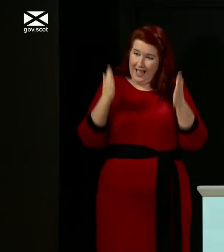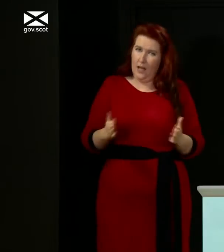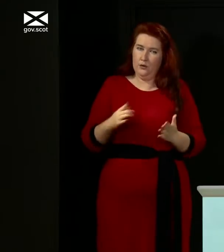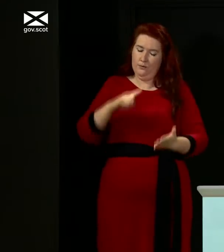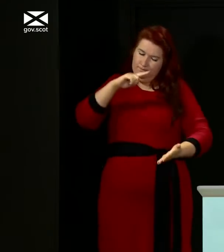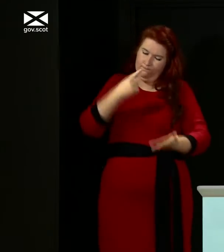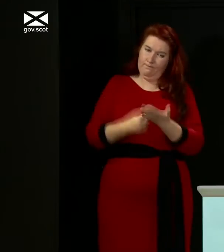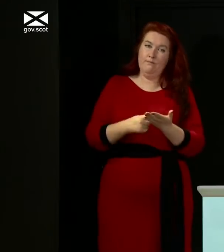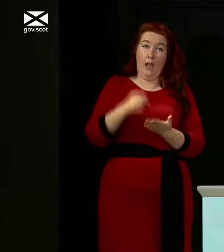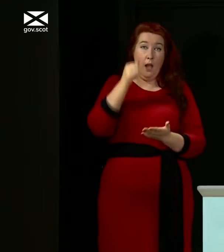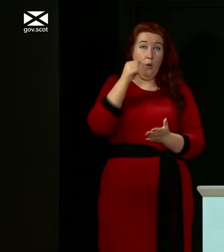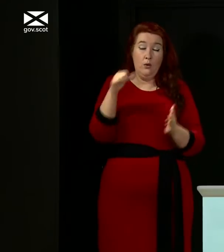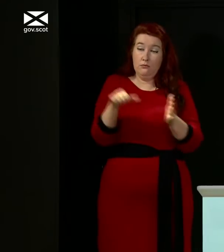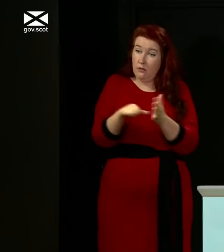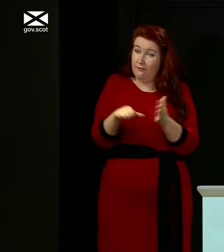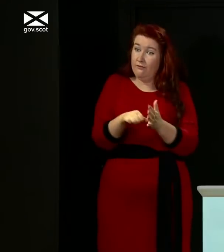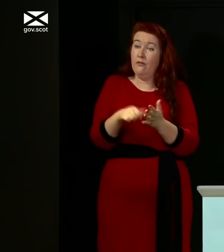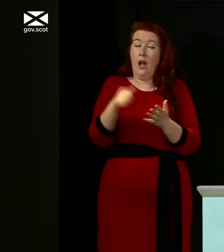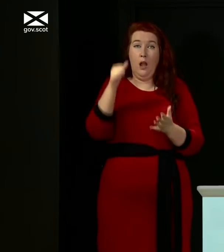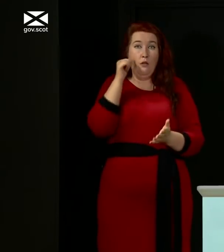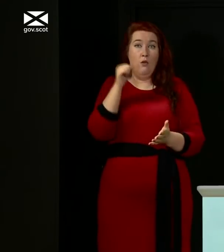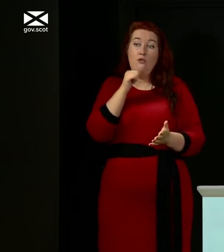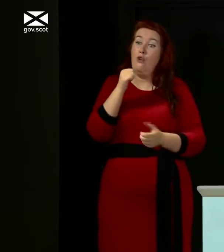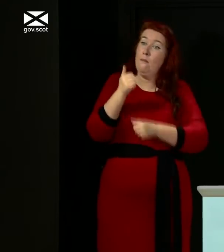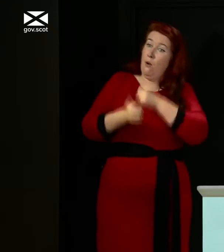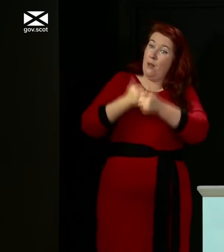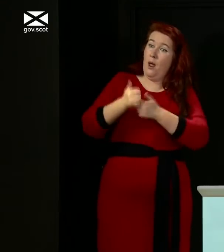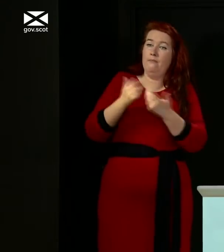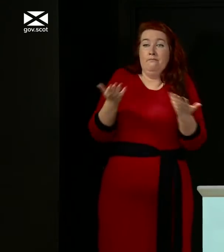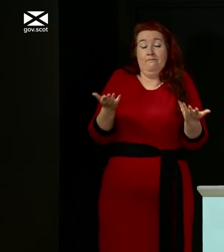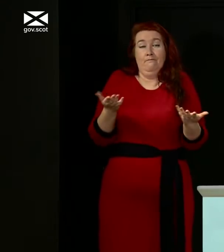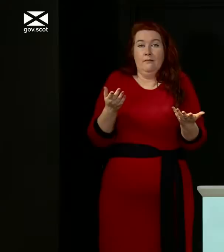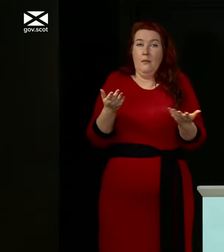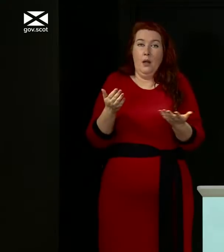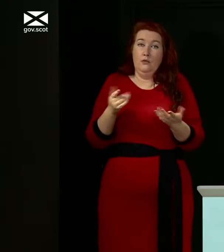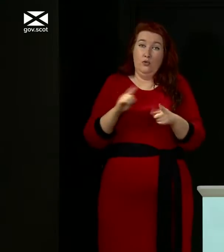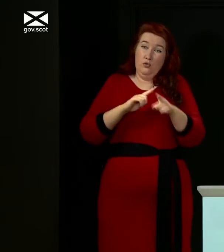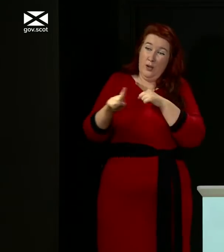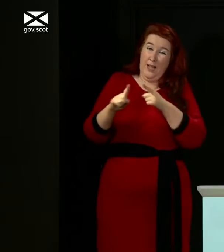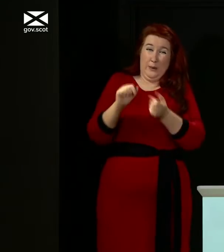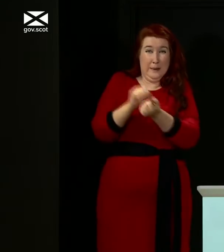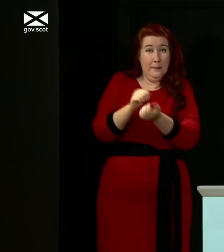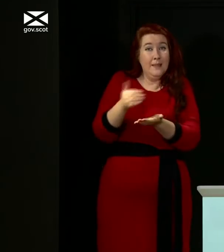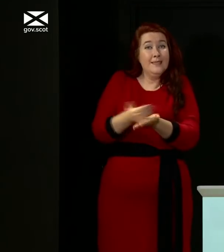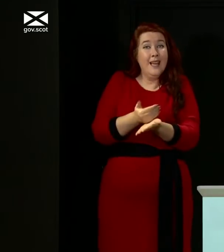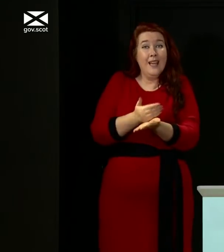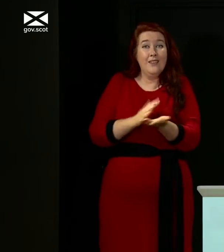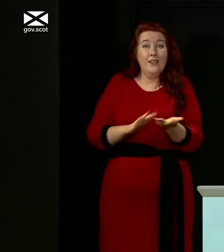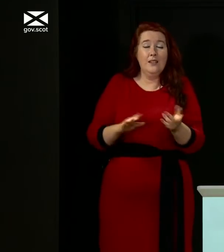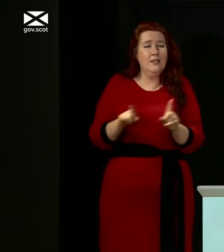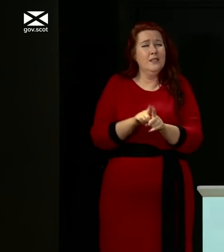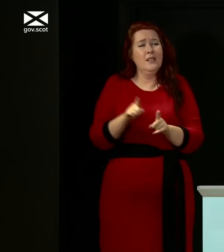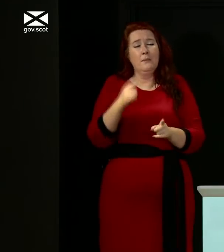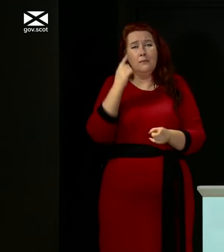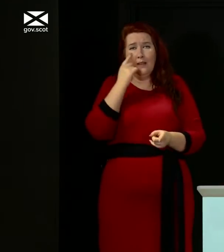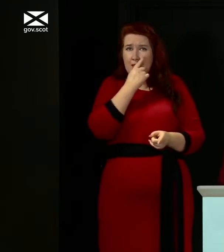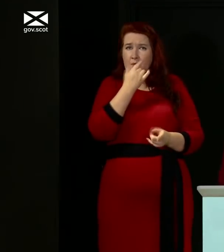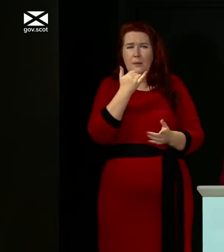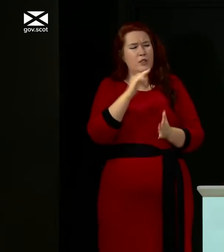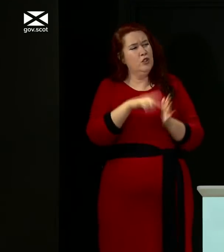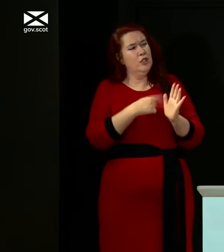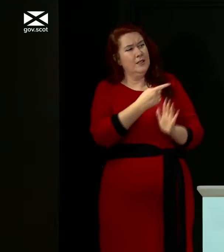unpopular decisions, because they are all about trying to keep the country as safe as possible. The evidence, again, it comes back to a point I made earlier on, Jason might want to